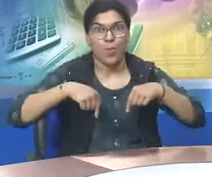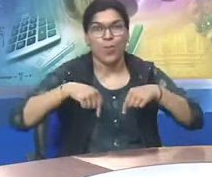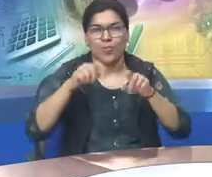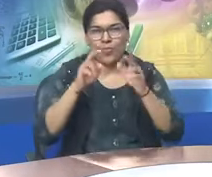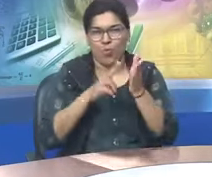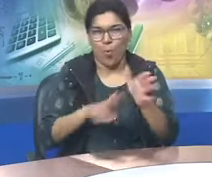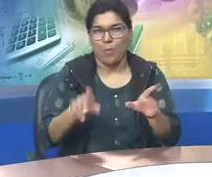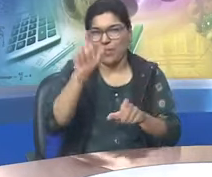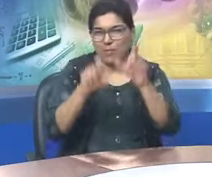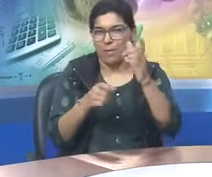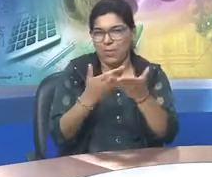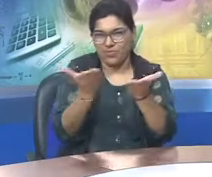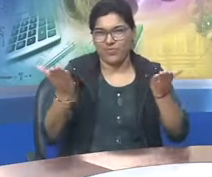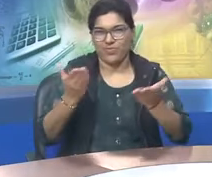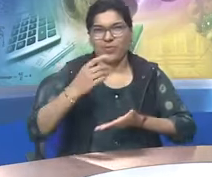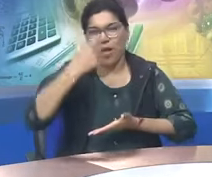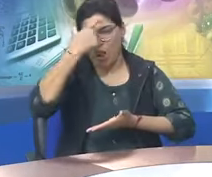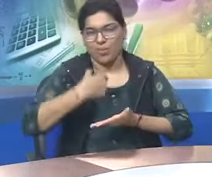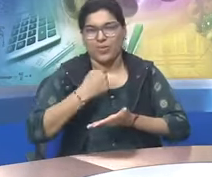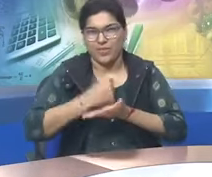Like she used to connect with her grandmother